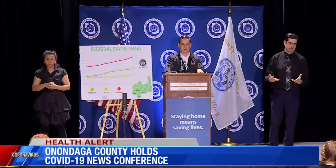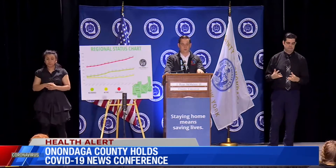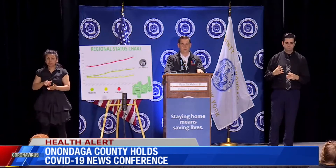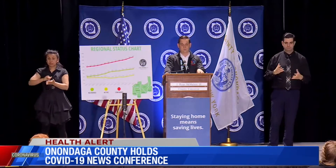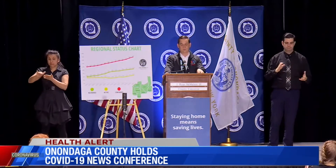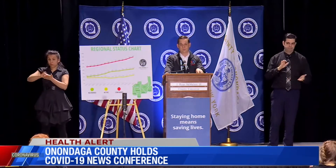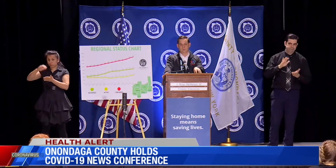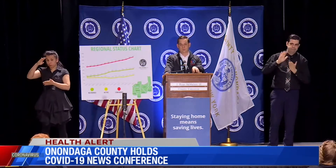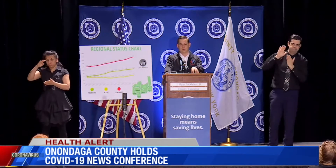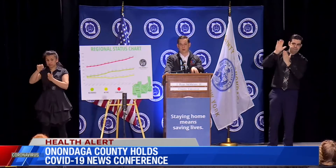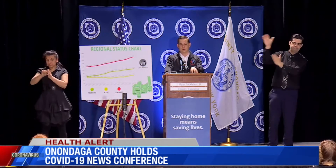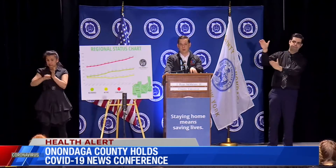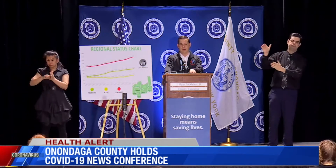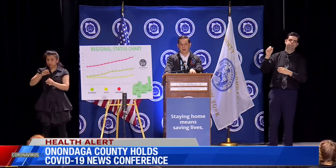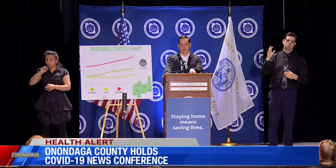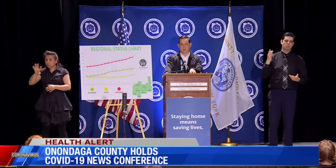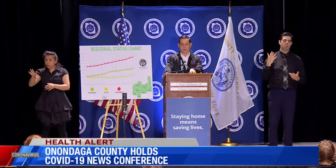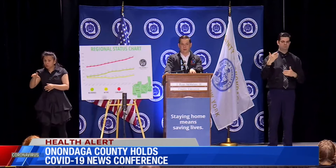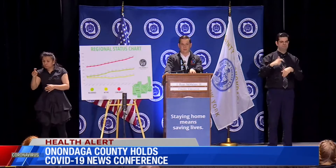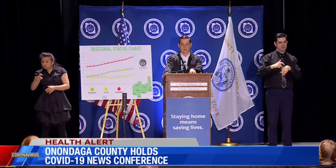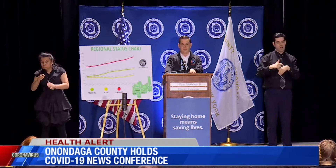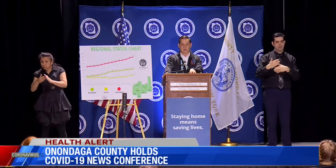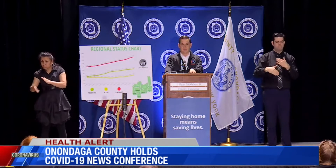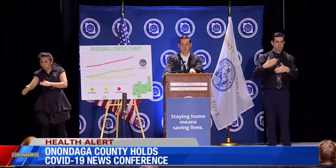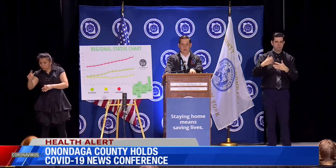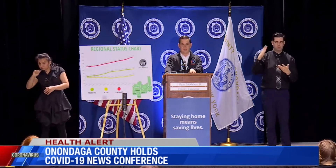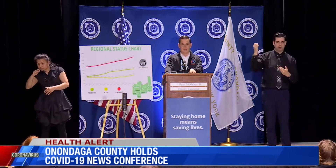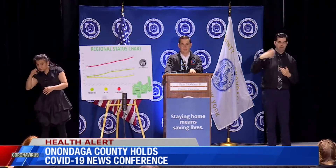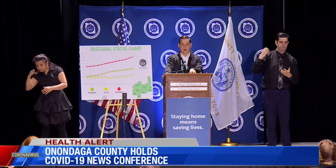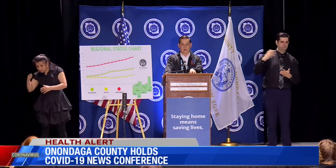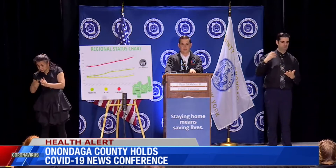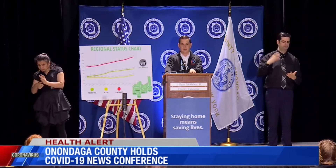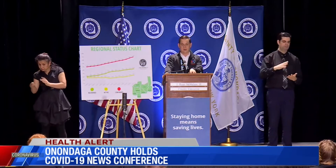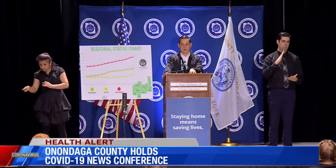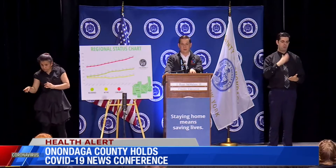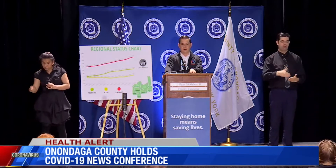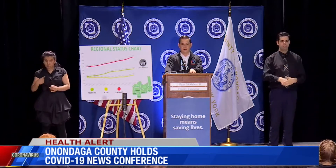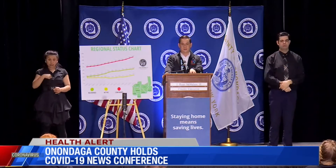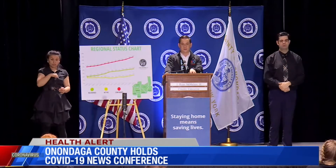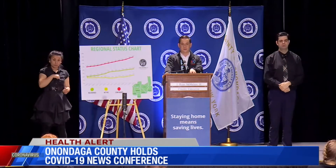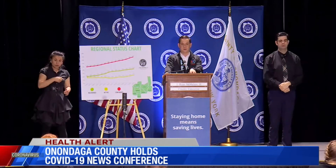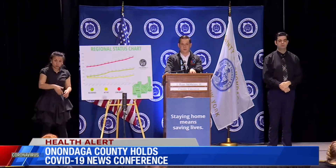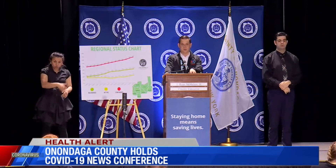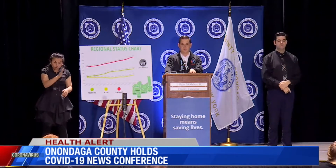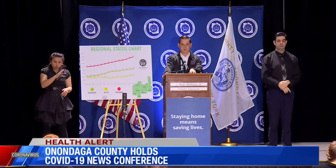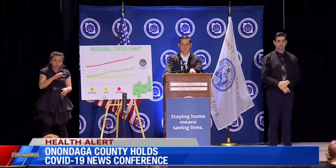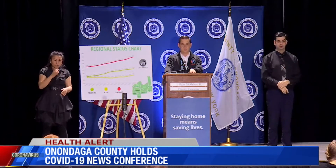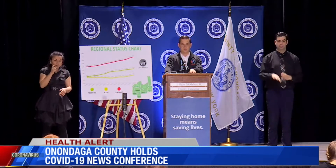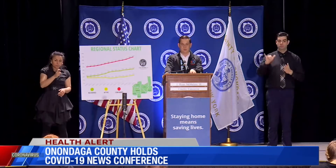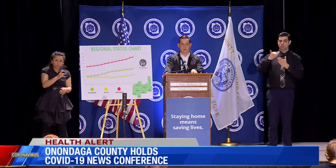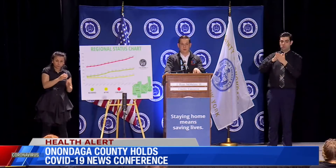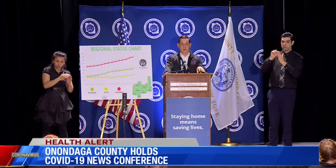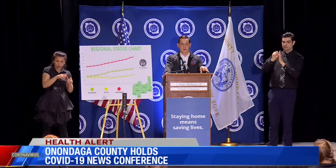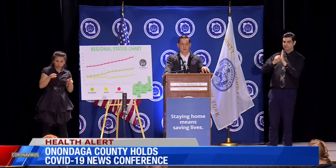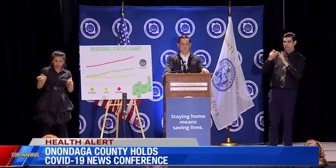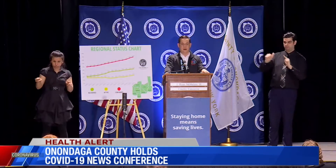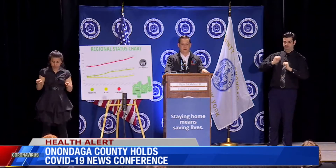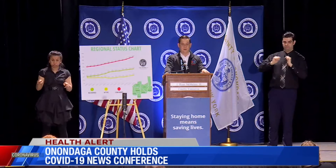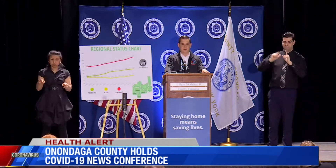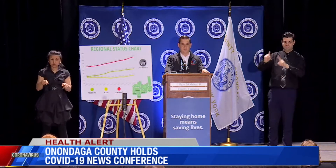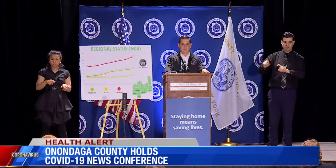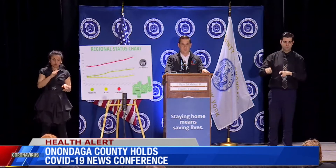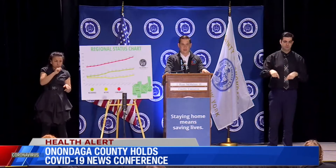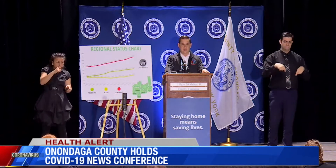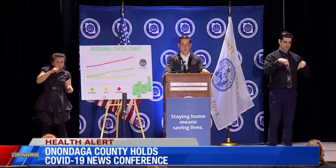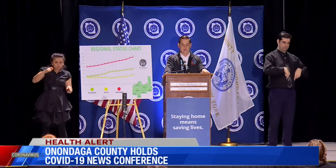nursing homes. There has been proactive testing done by Onondaga County in assisted living facilities, independent